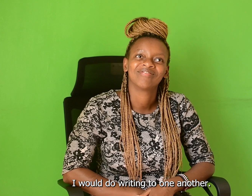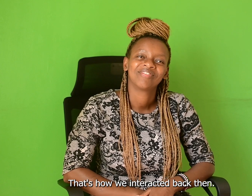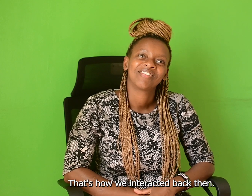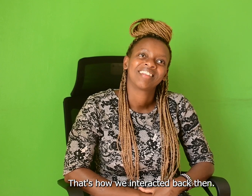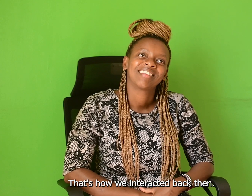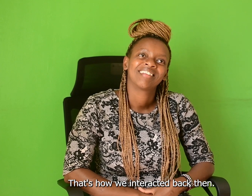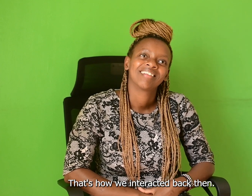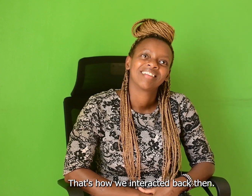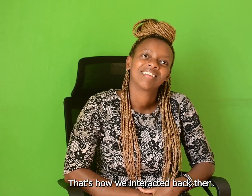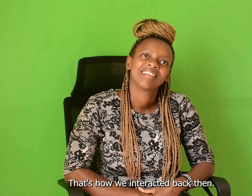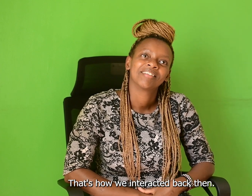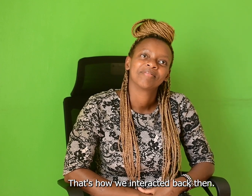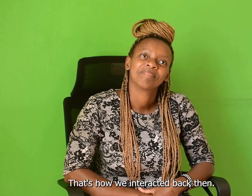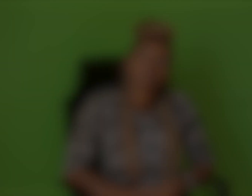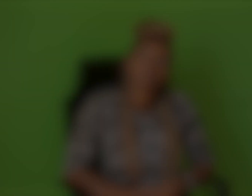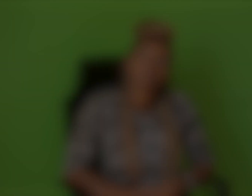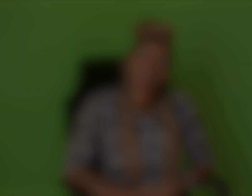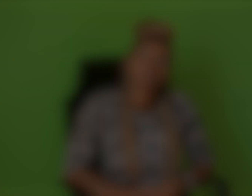That's how we interacted back then.